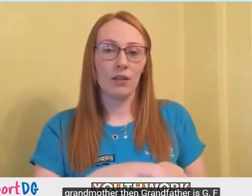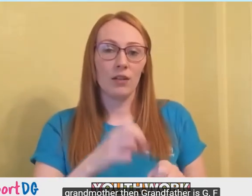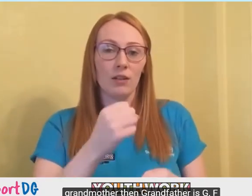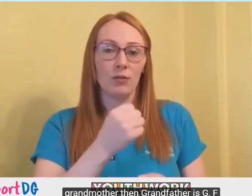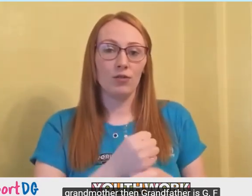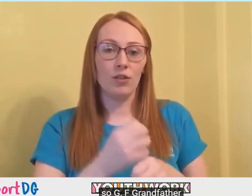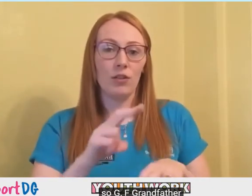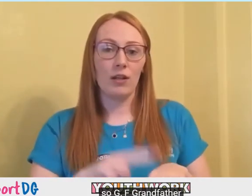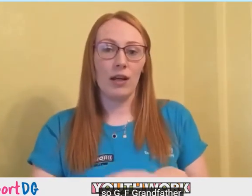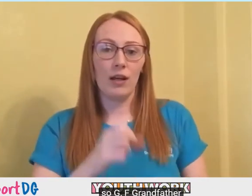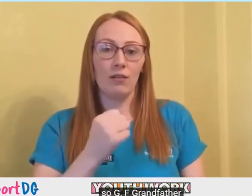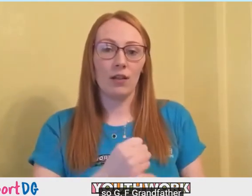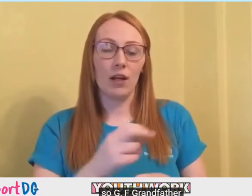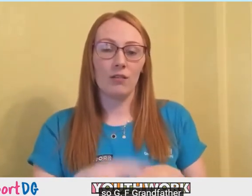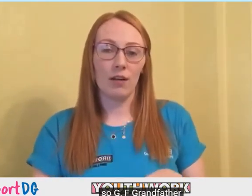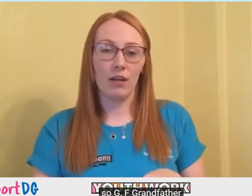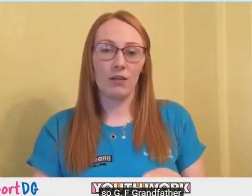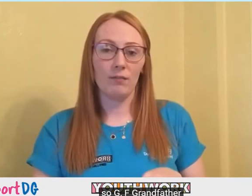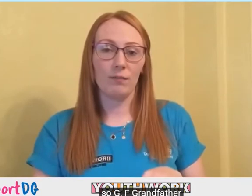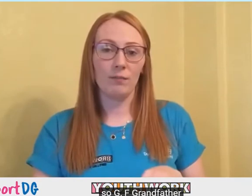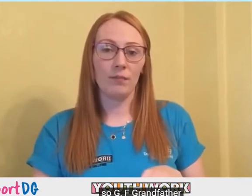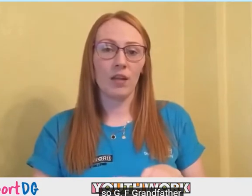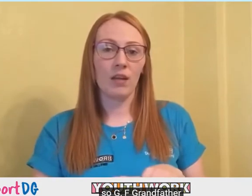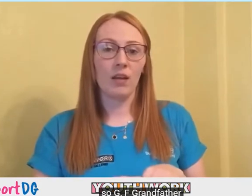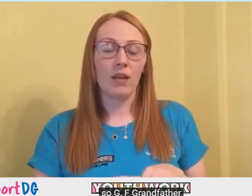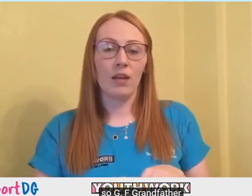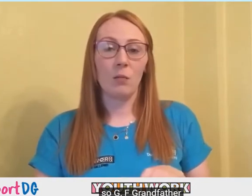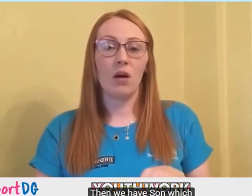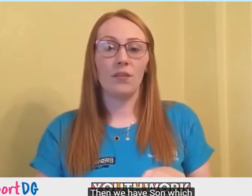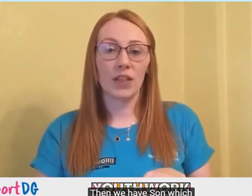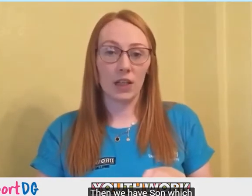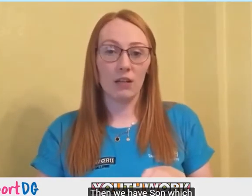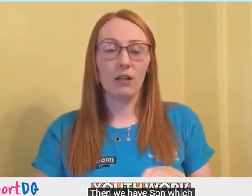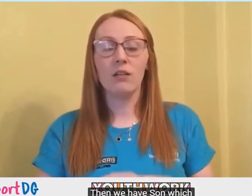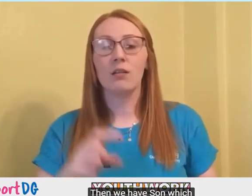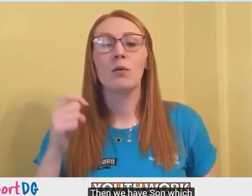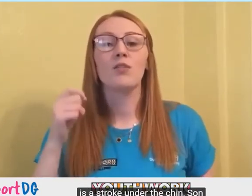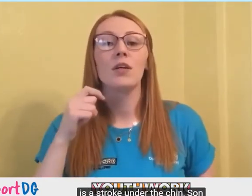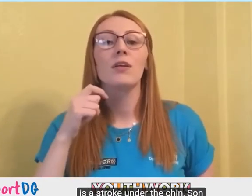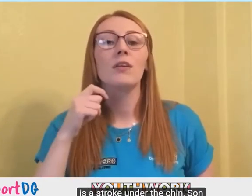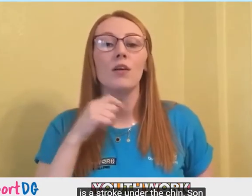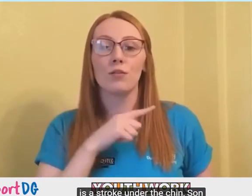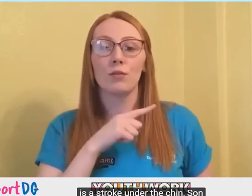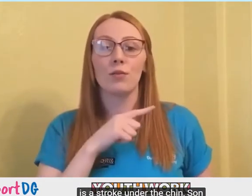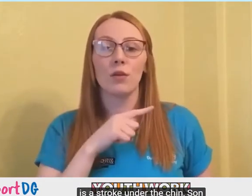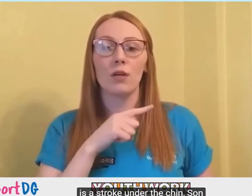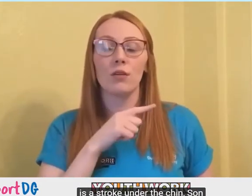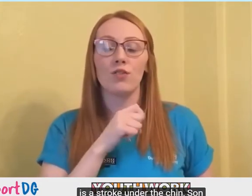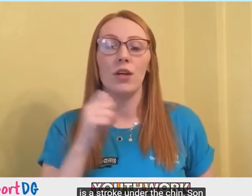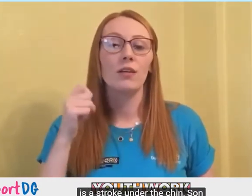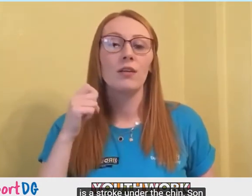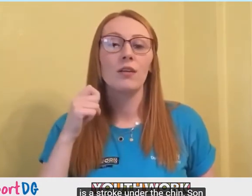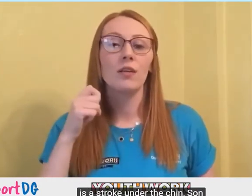So G-F, grandfather. Then we have son, which is a stroke under the chin,